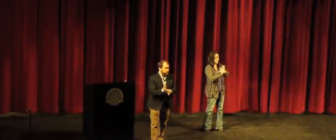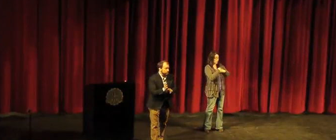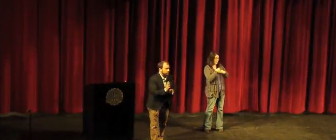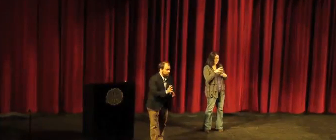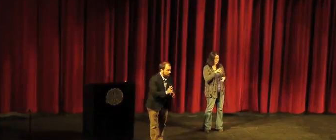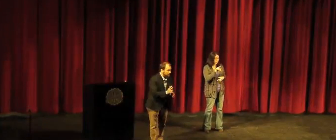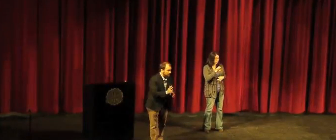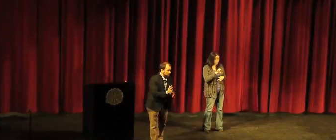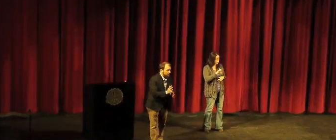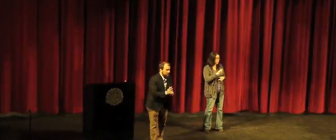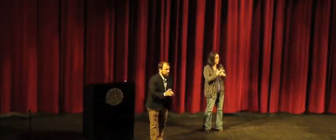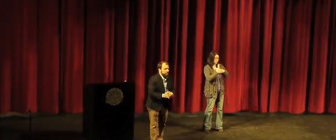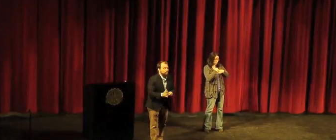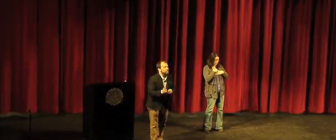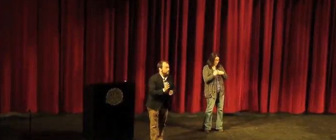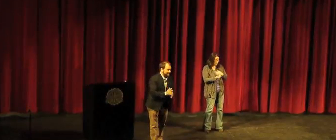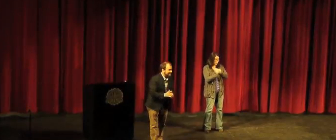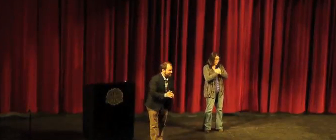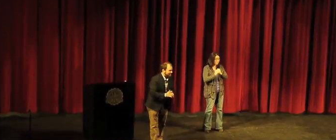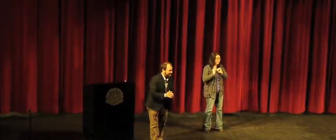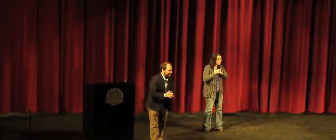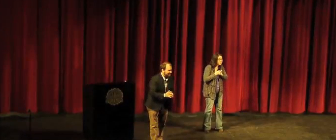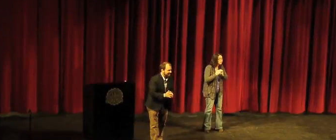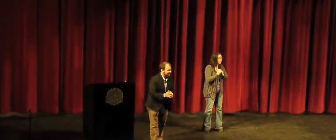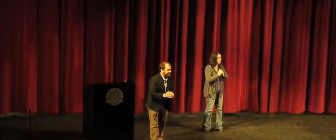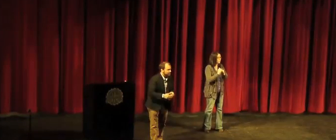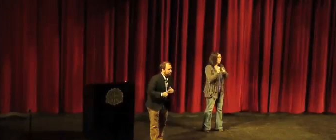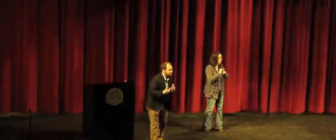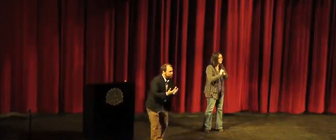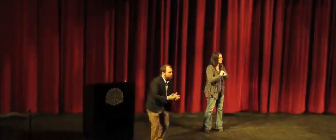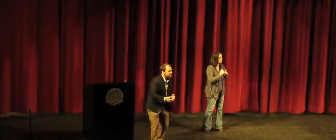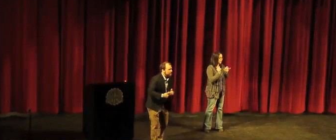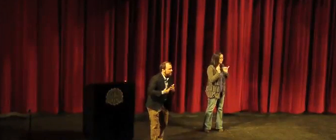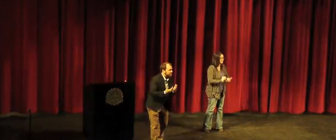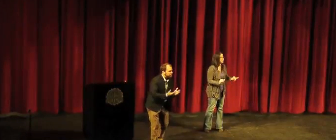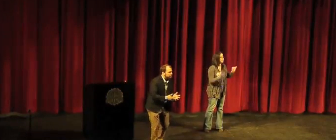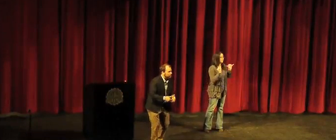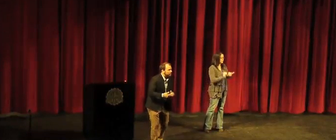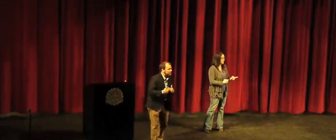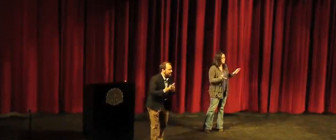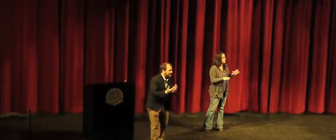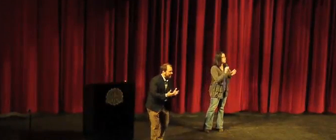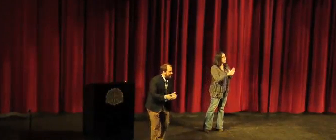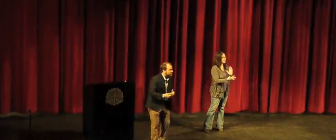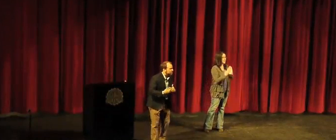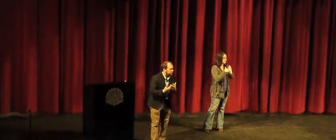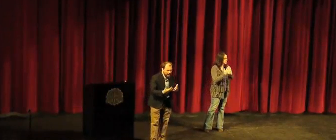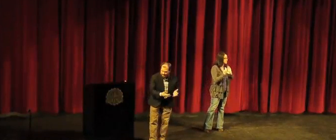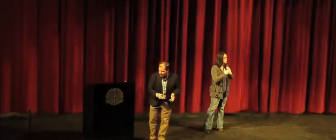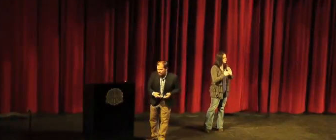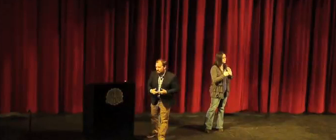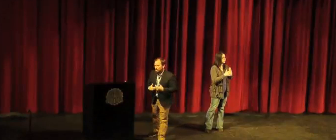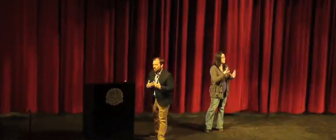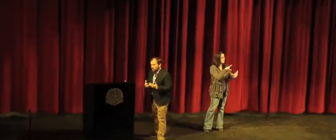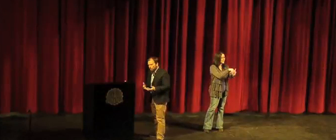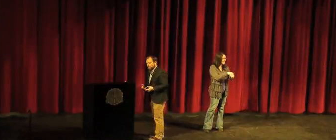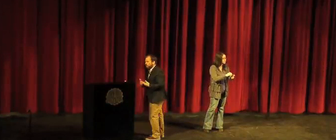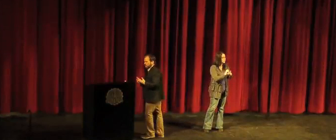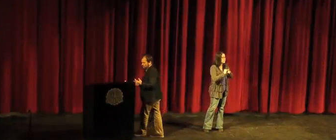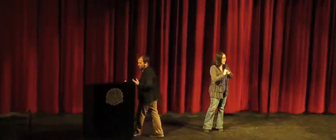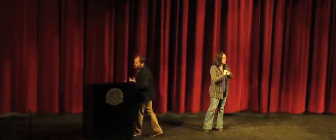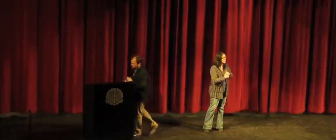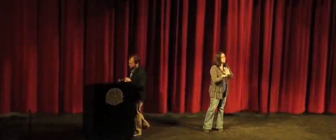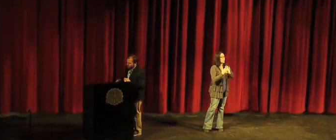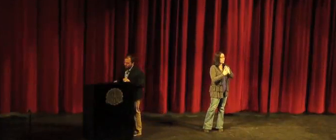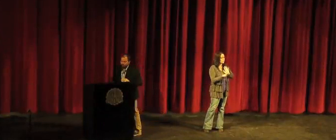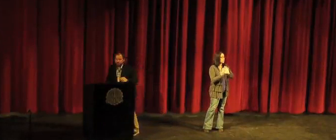acquire the virtue of love through repetition, through doing things, through being engaged in practices over